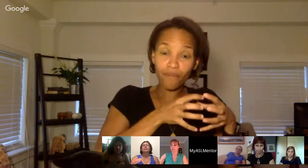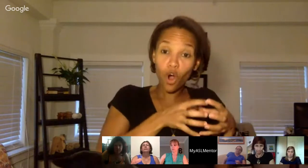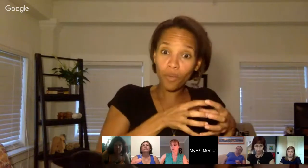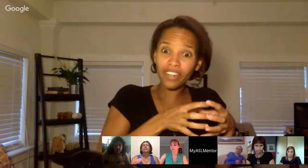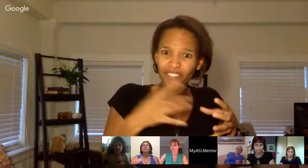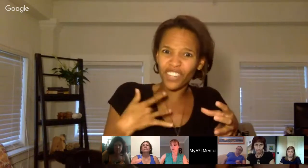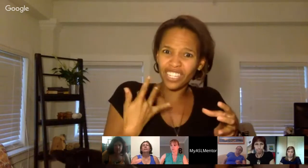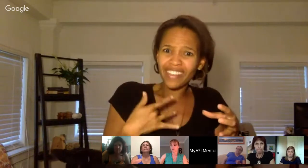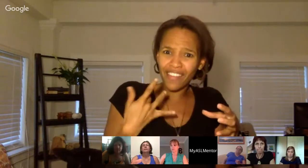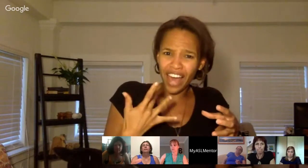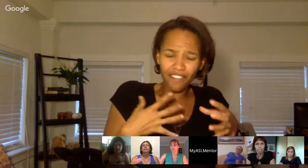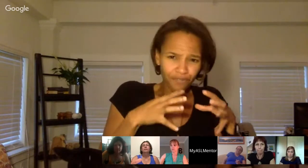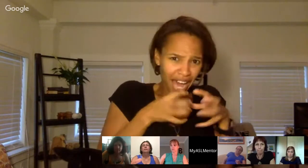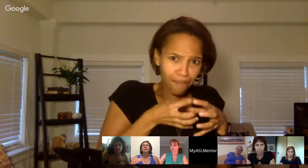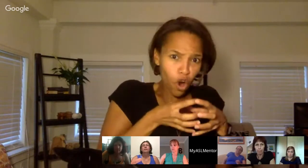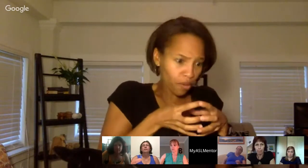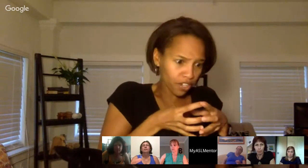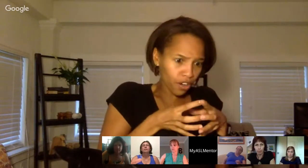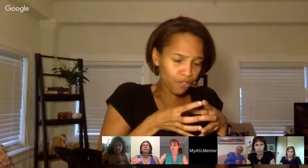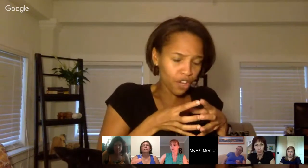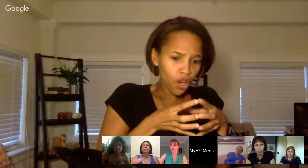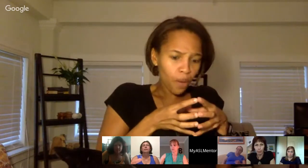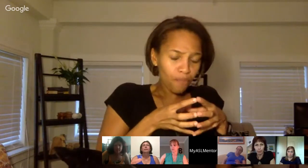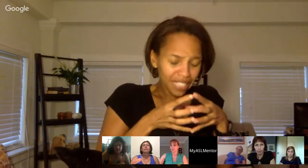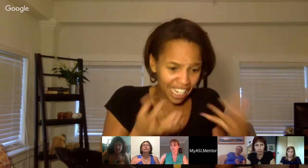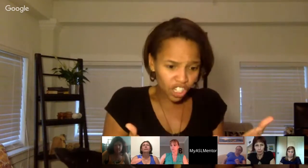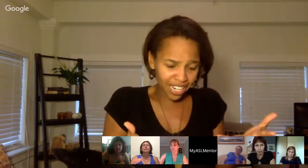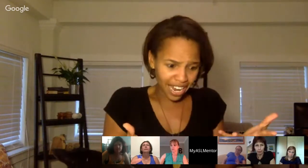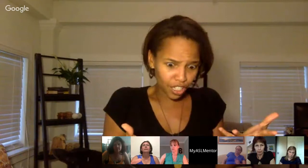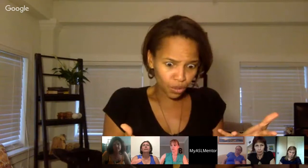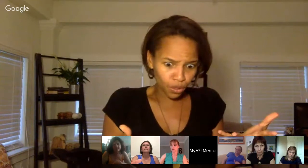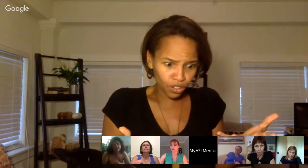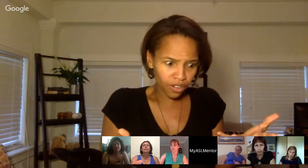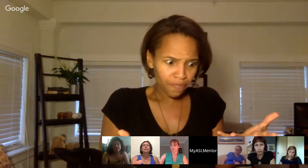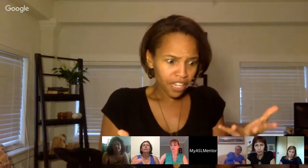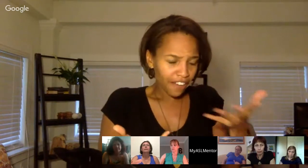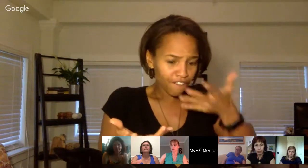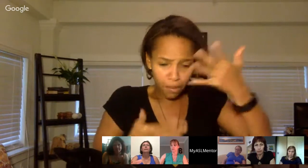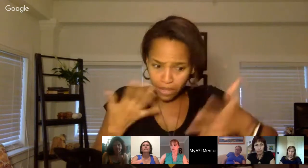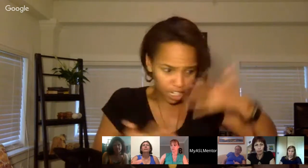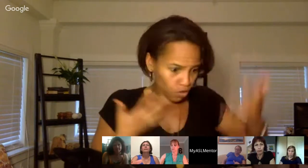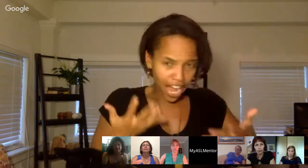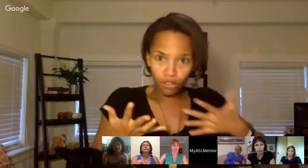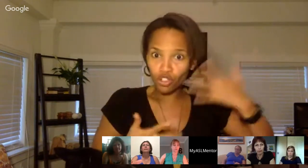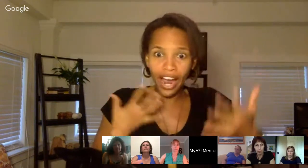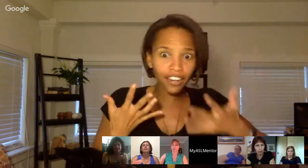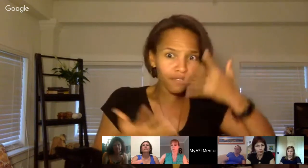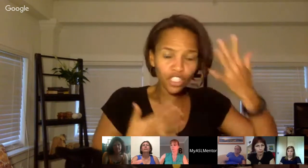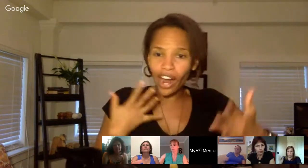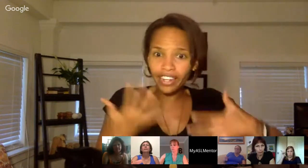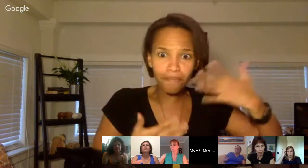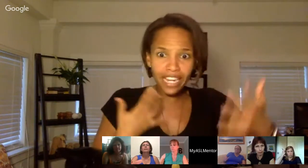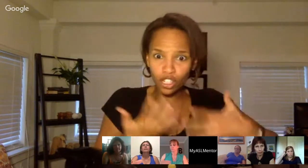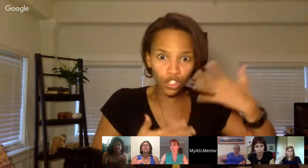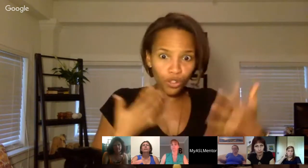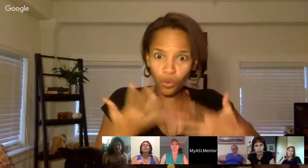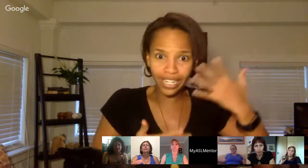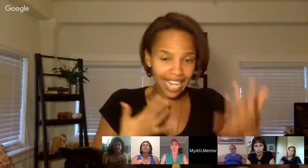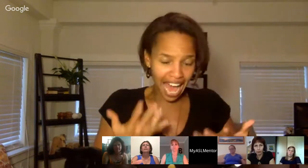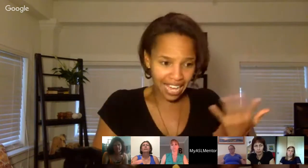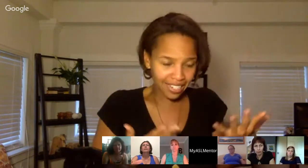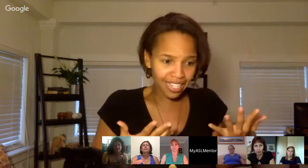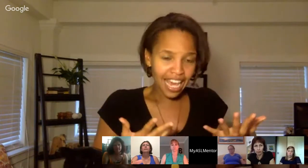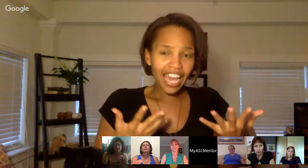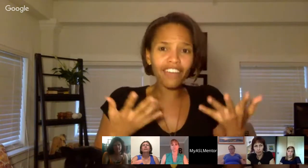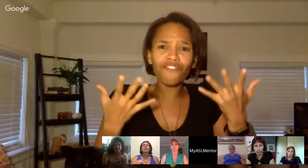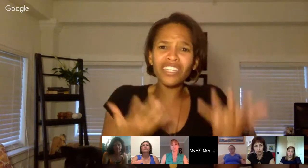in that moment, feeling that moment of teaching in high school, fumbling around, trying to make do with what